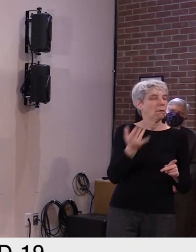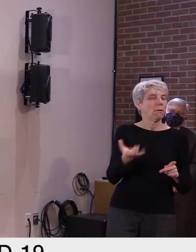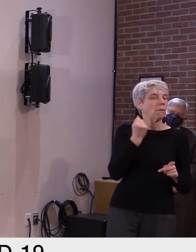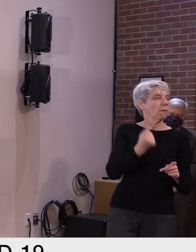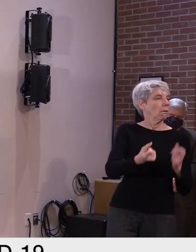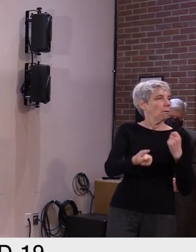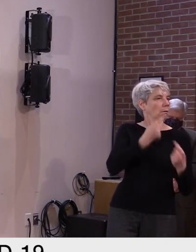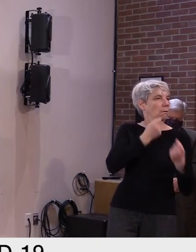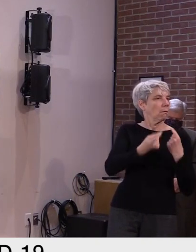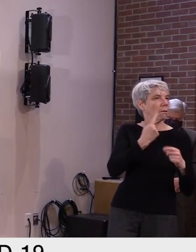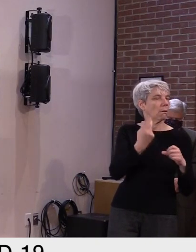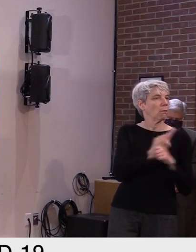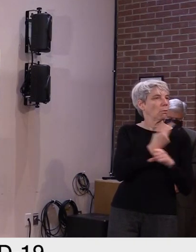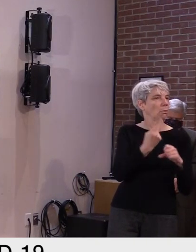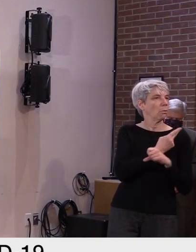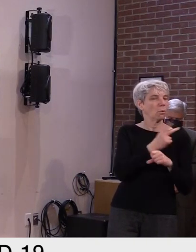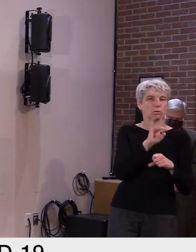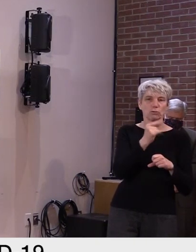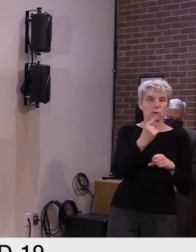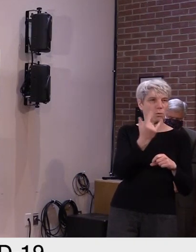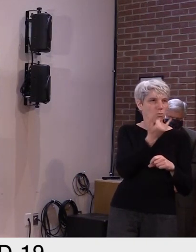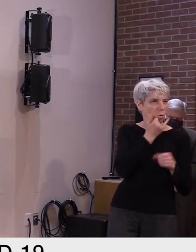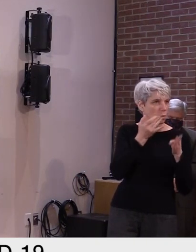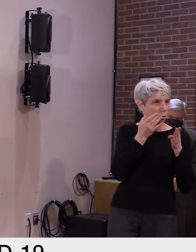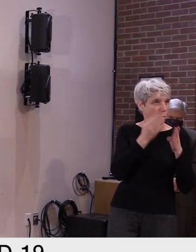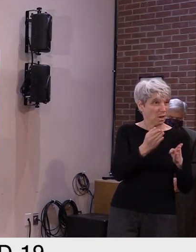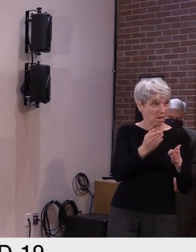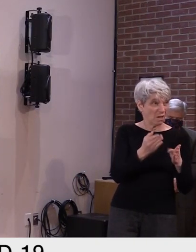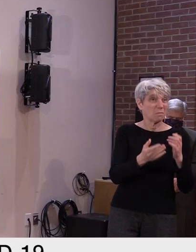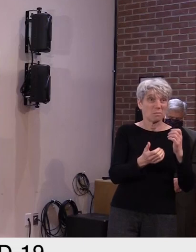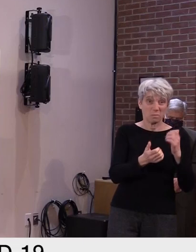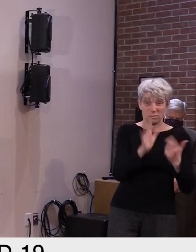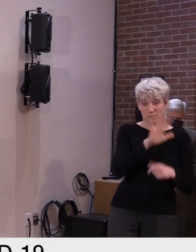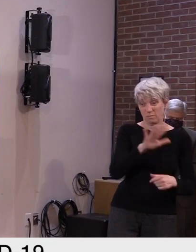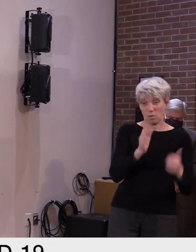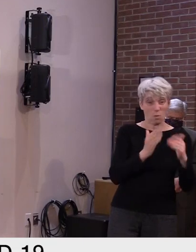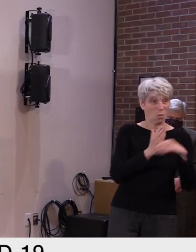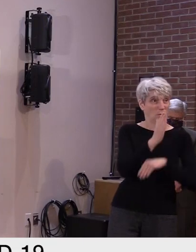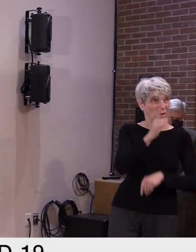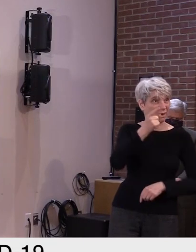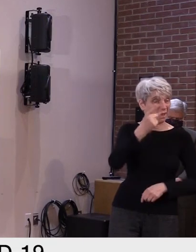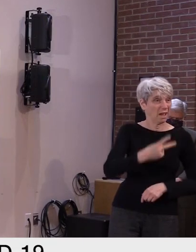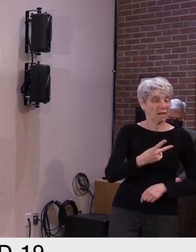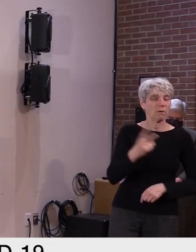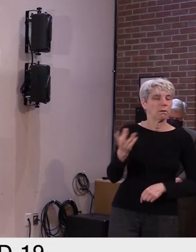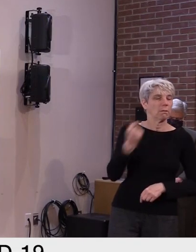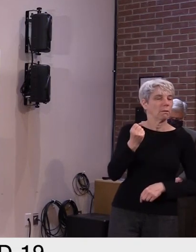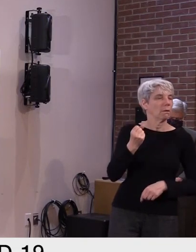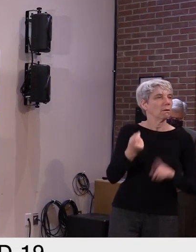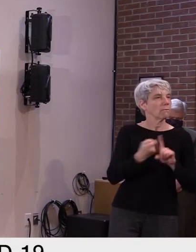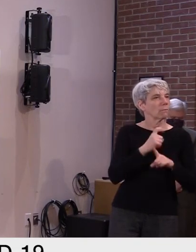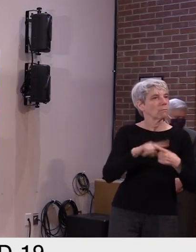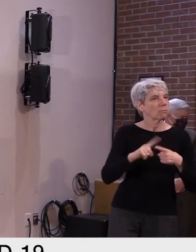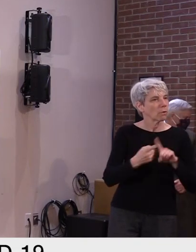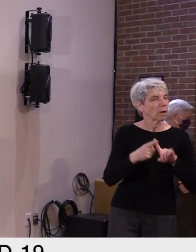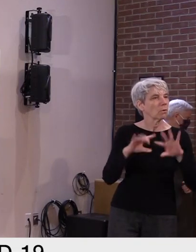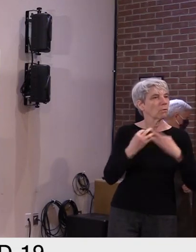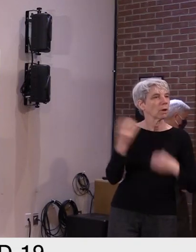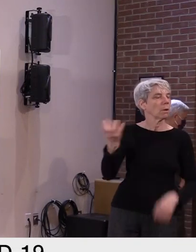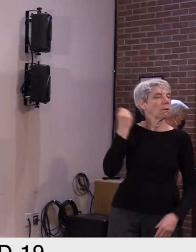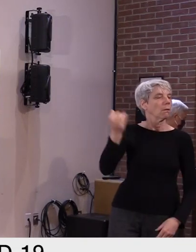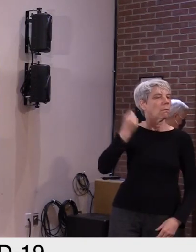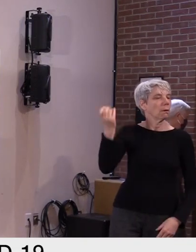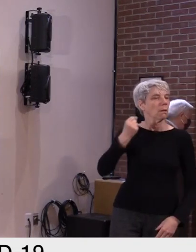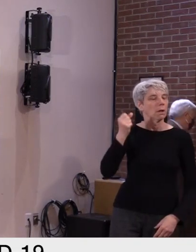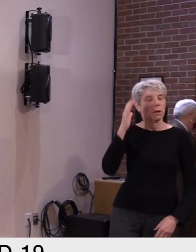or relative, often straight out of their medicine cabinet. We already know COVID-19 is taking a toll